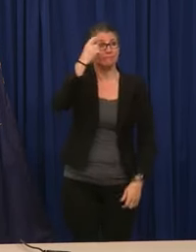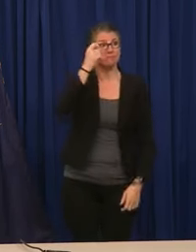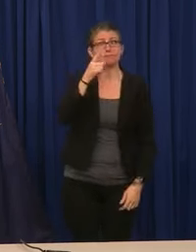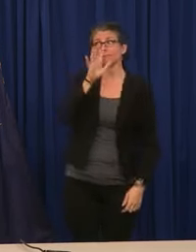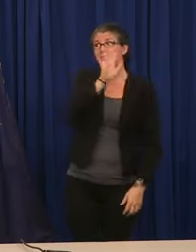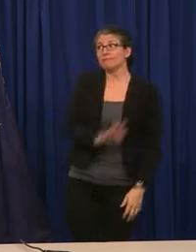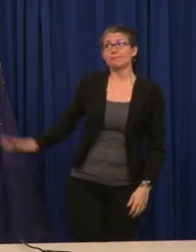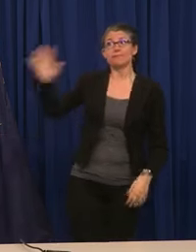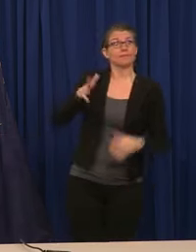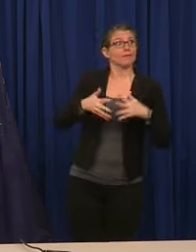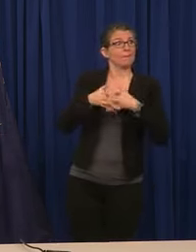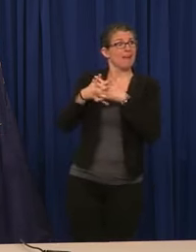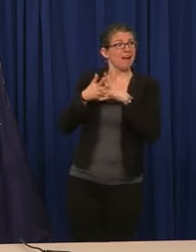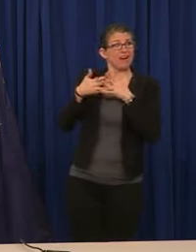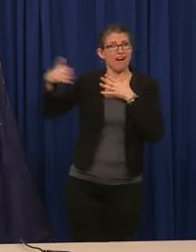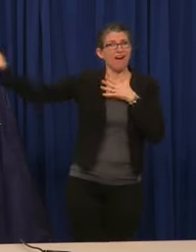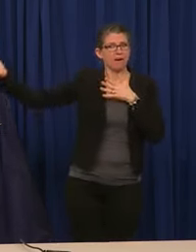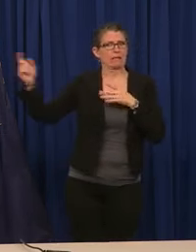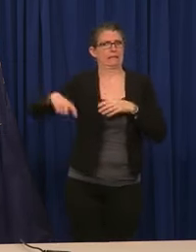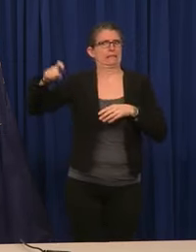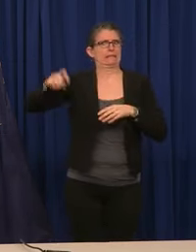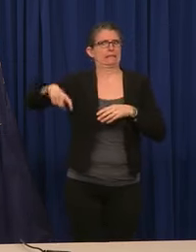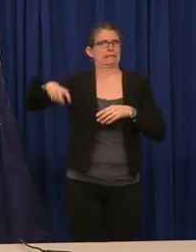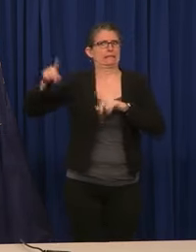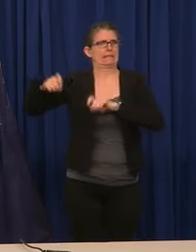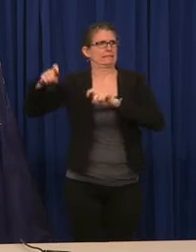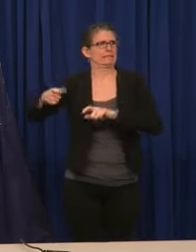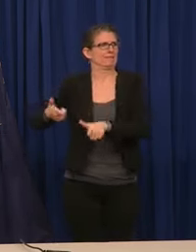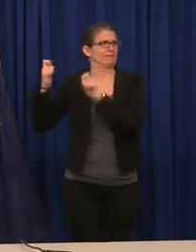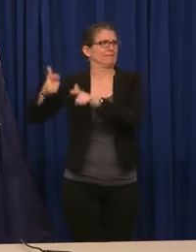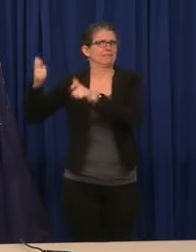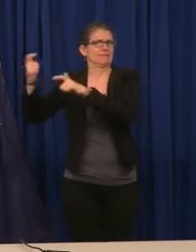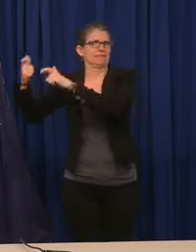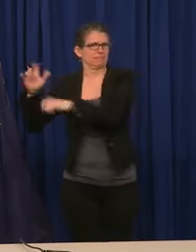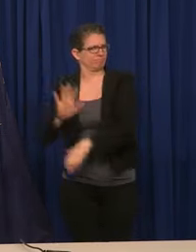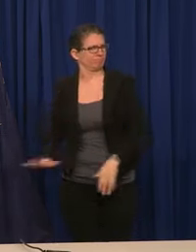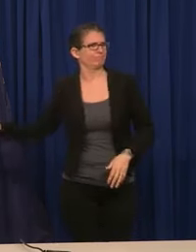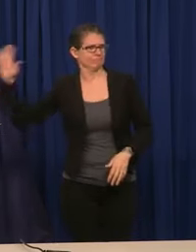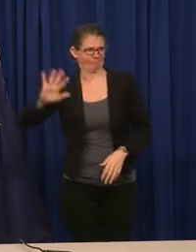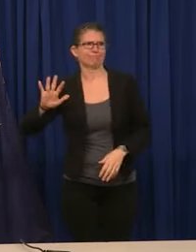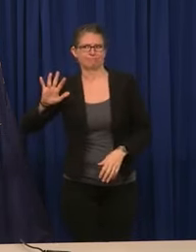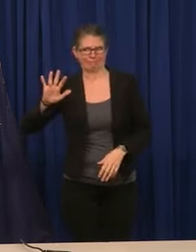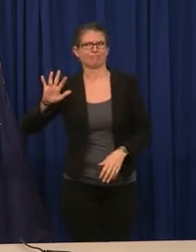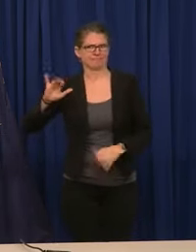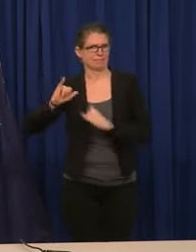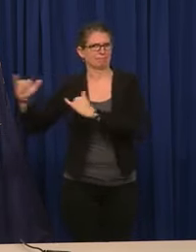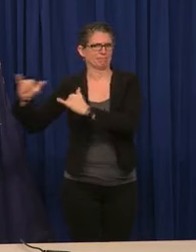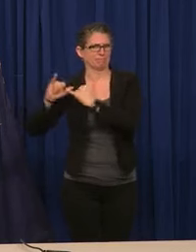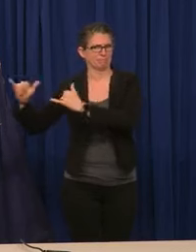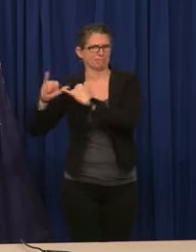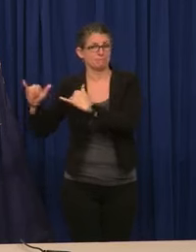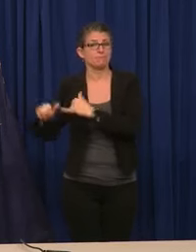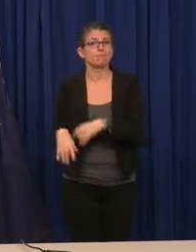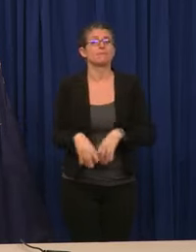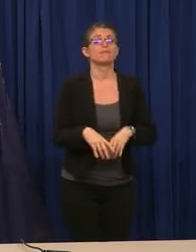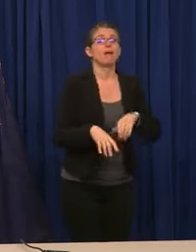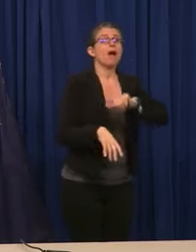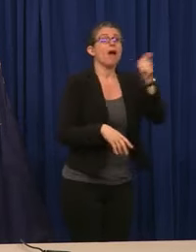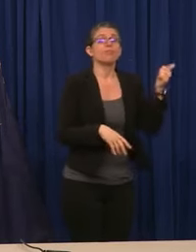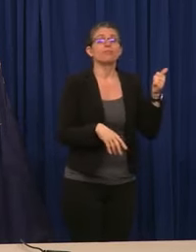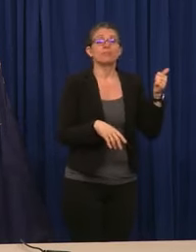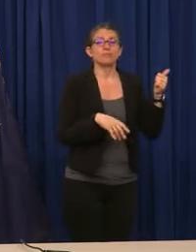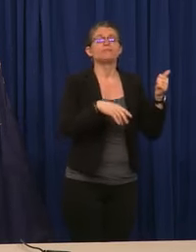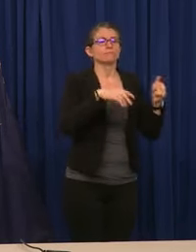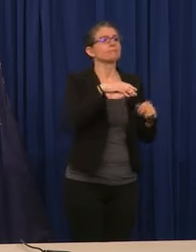rapid diagnostic testing. The other is the availability of personal protective equipment. Now, those